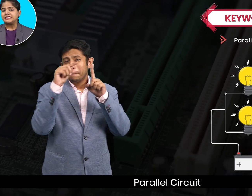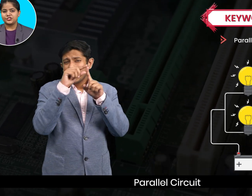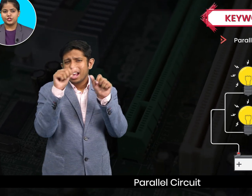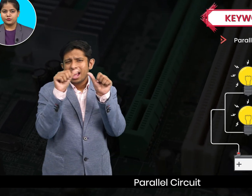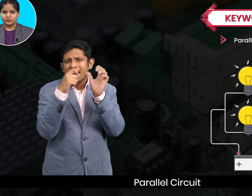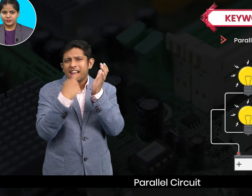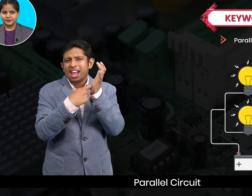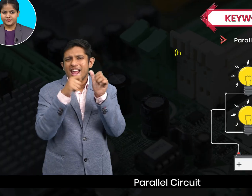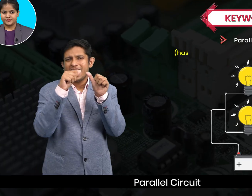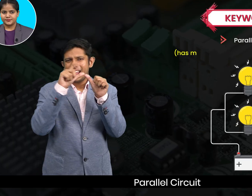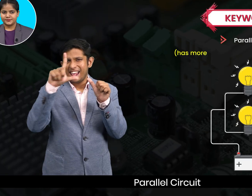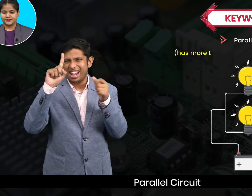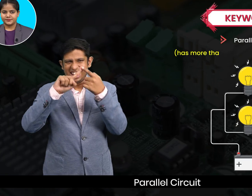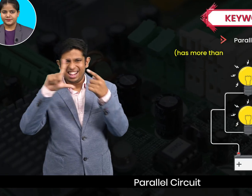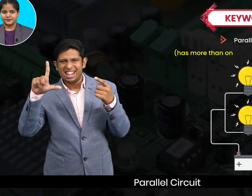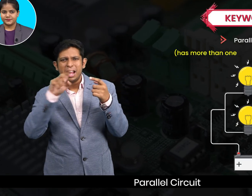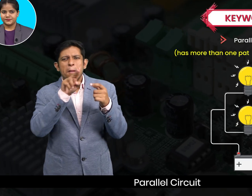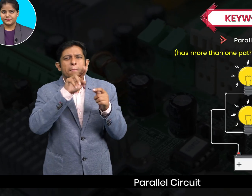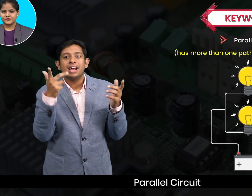Parallel circuit